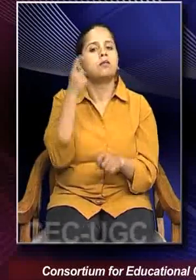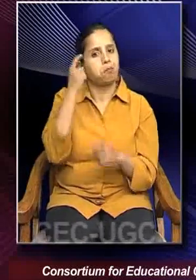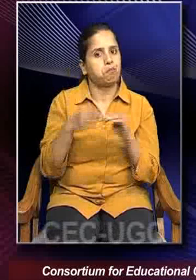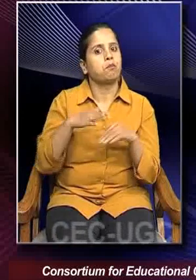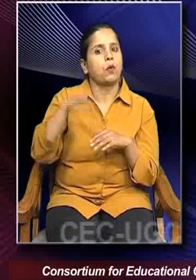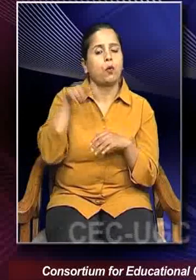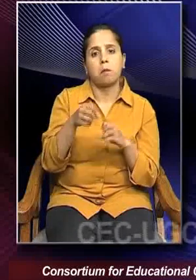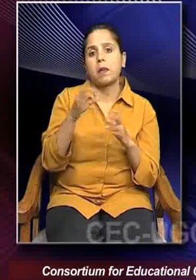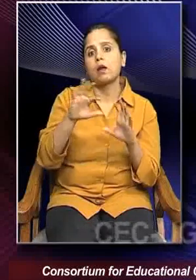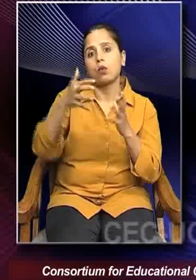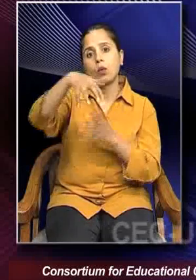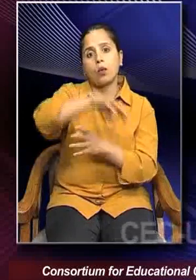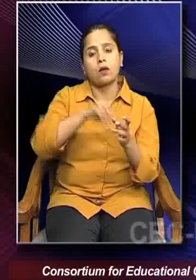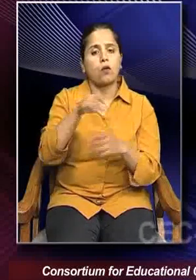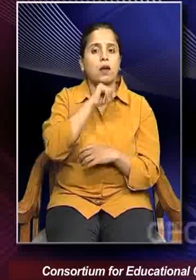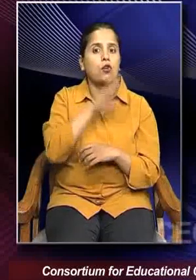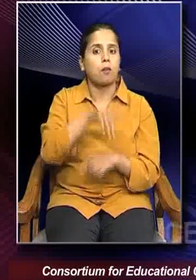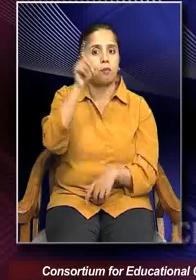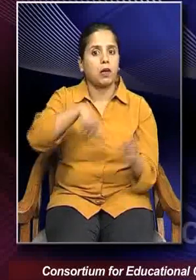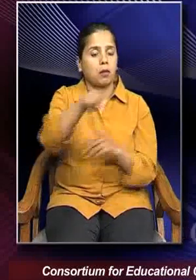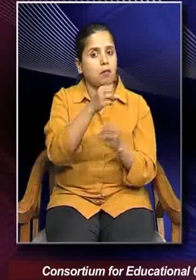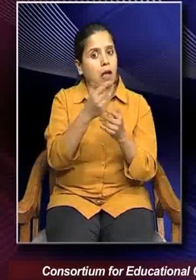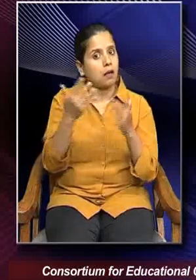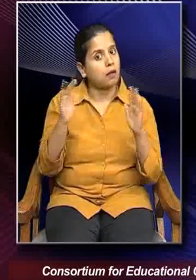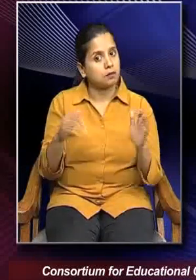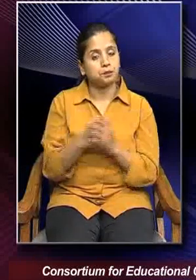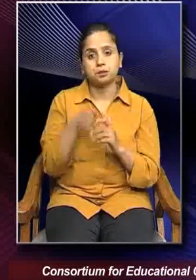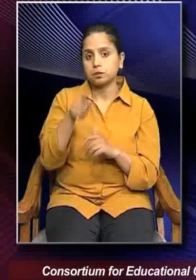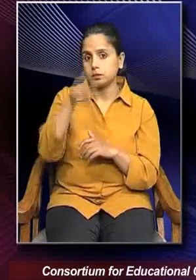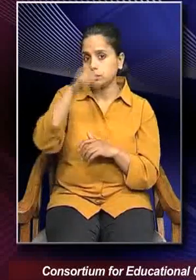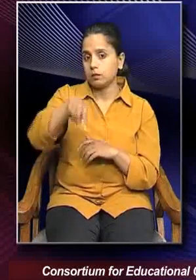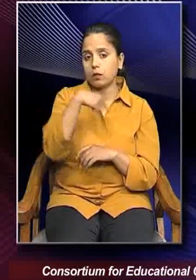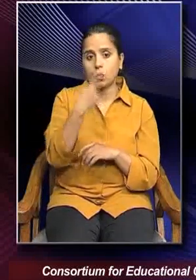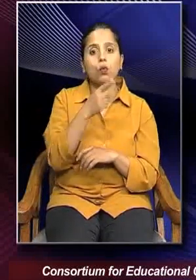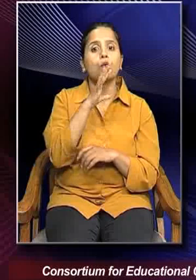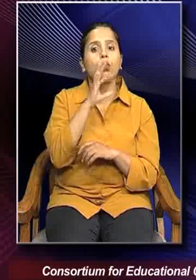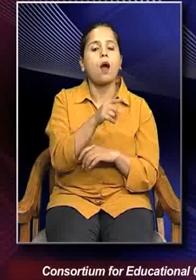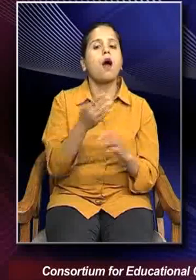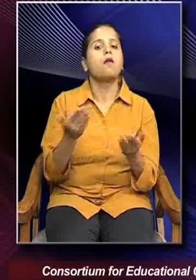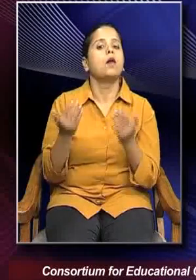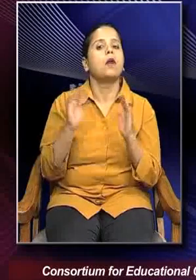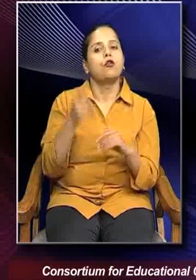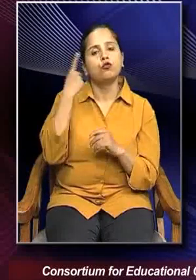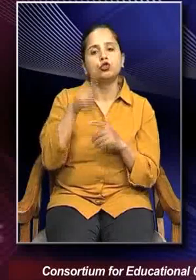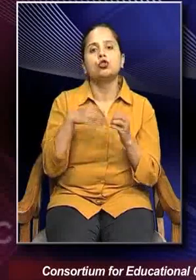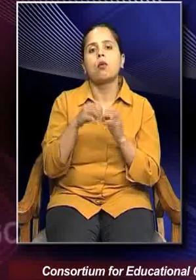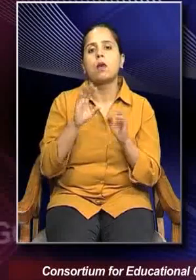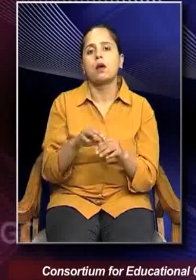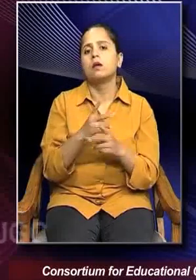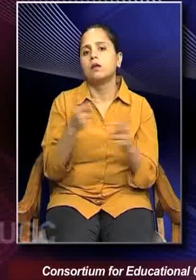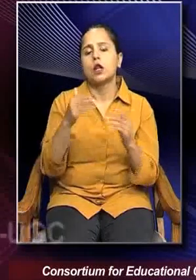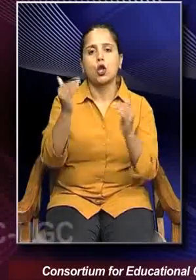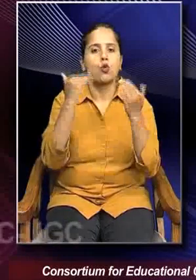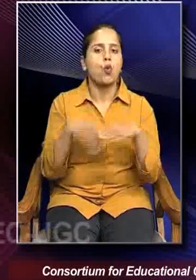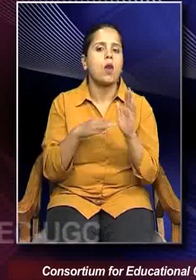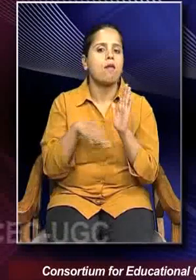of this nation you have a young population and a population which is actually available for jobs at a relatively lower